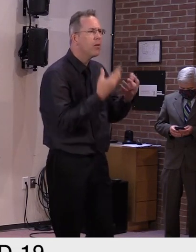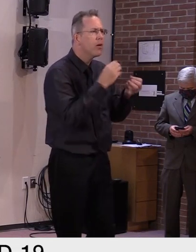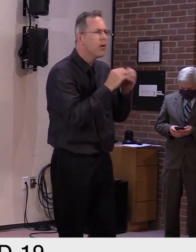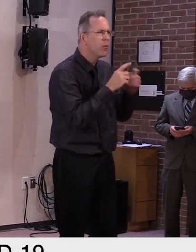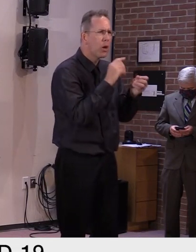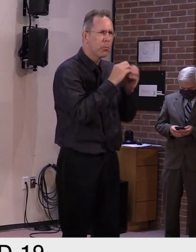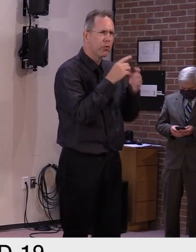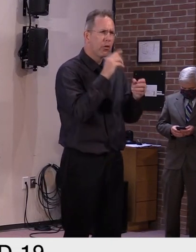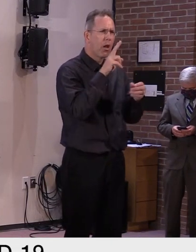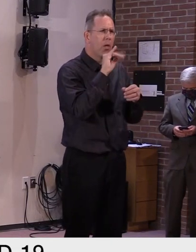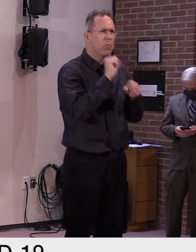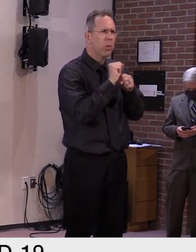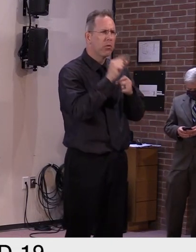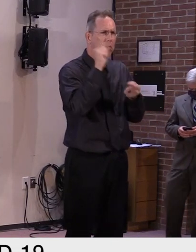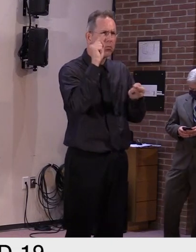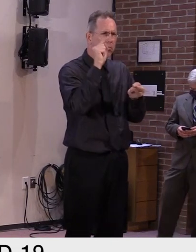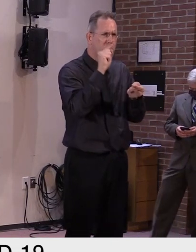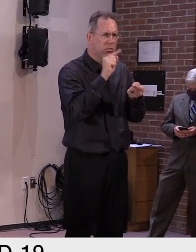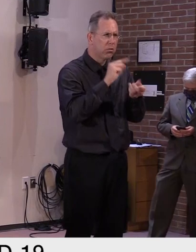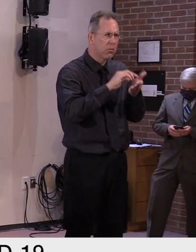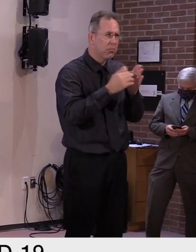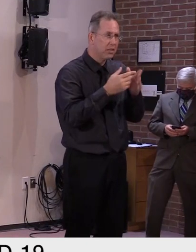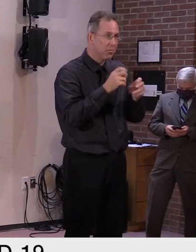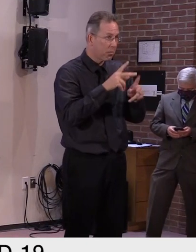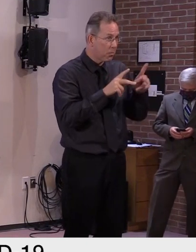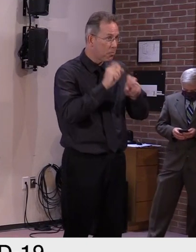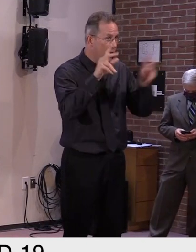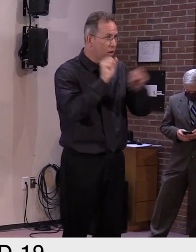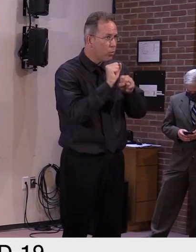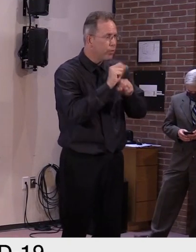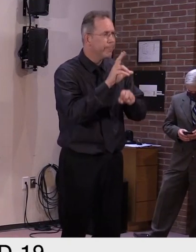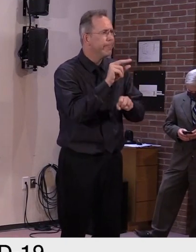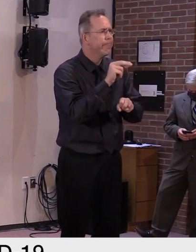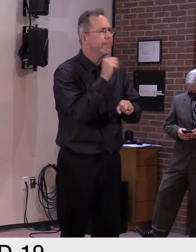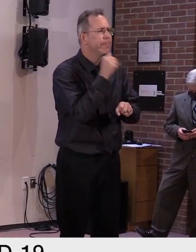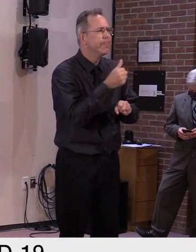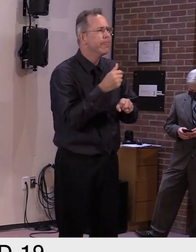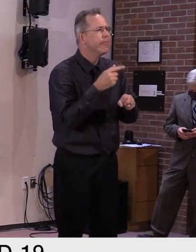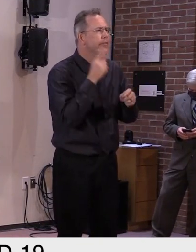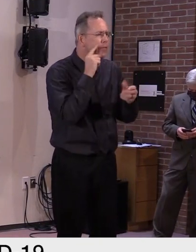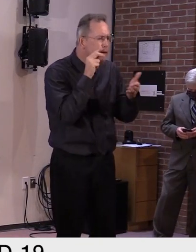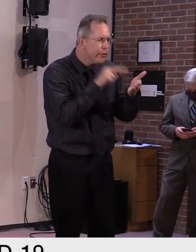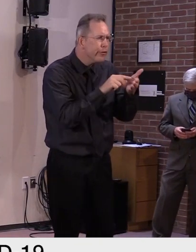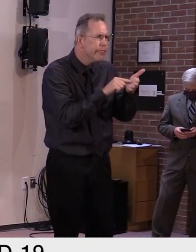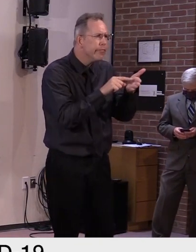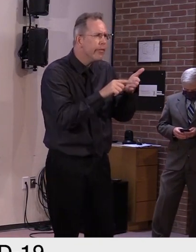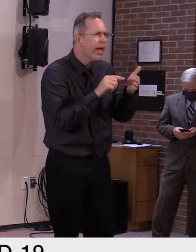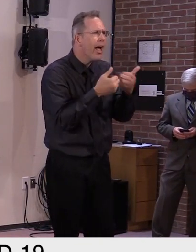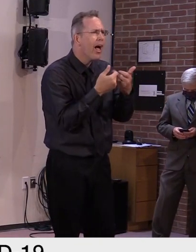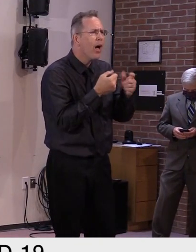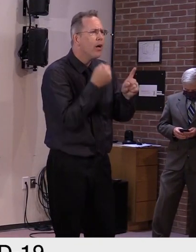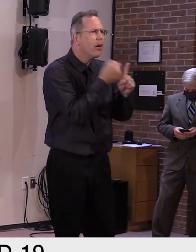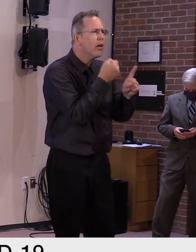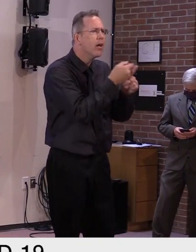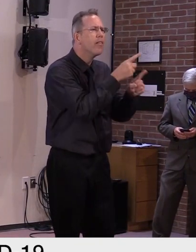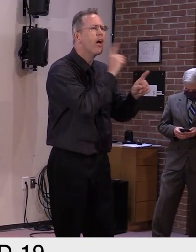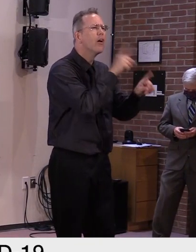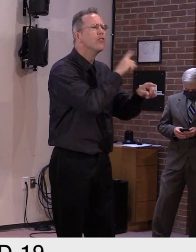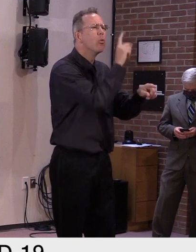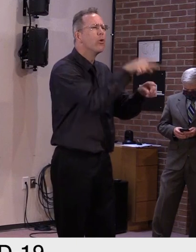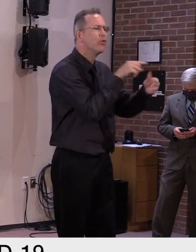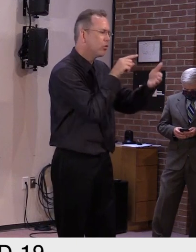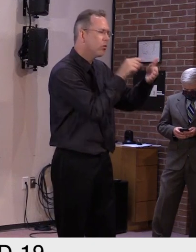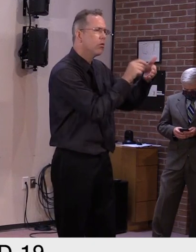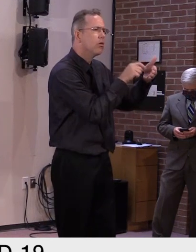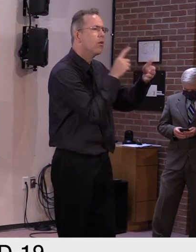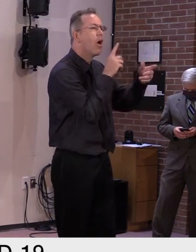going back to work, and that is because of the types of questions that are asked as part of the household survey, which is, you know, are you